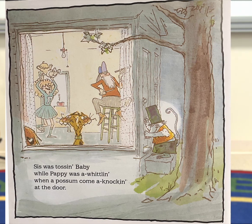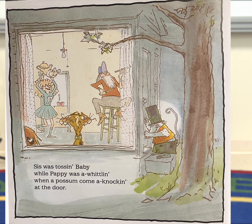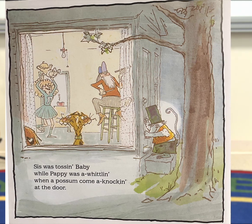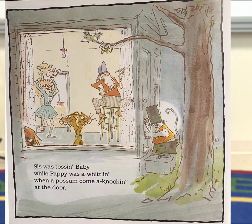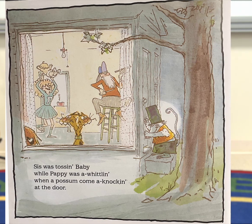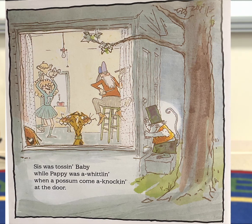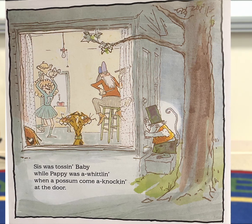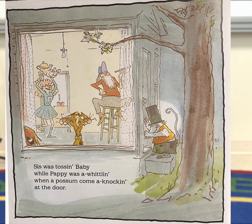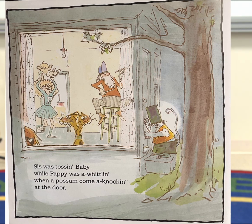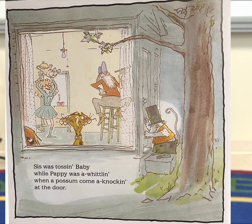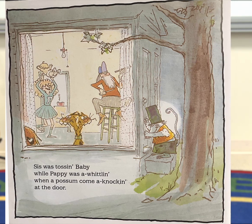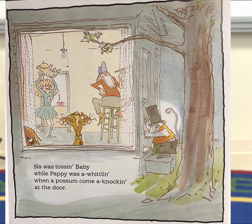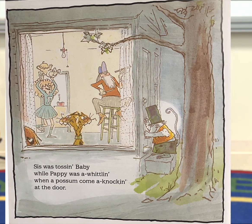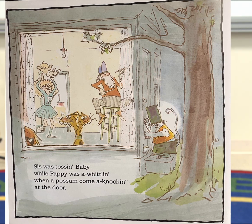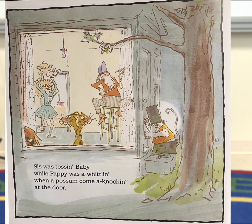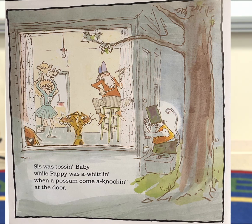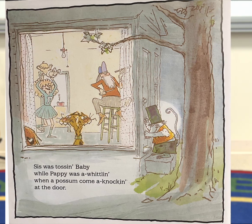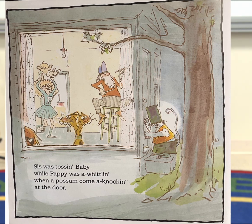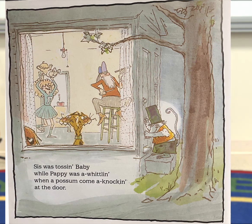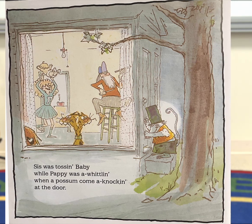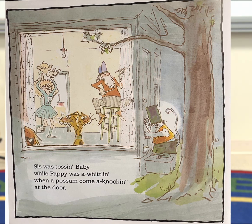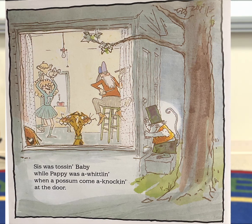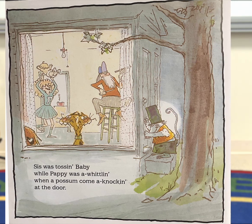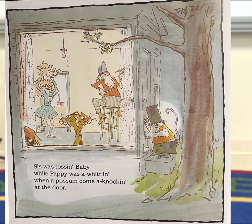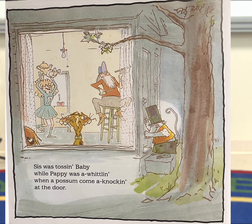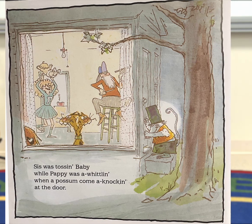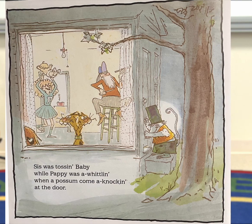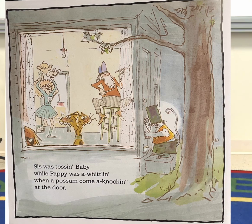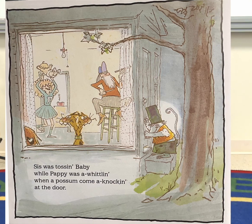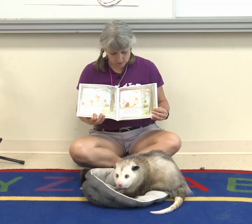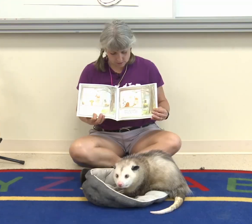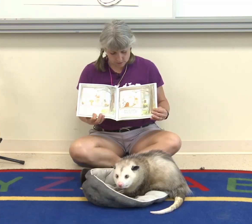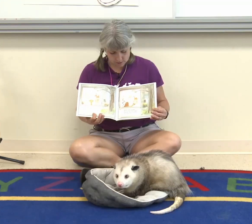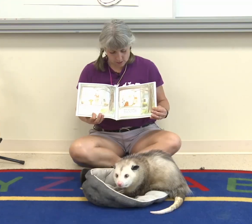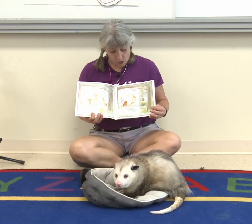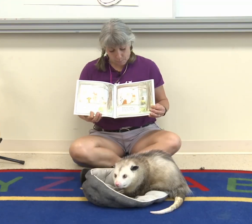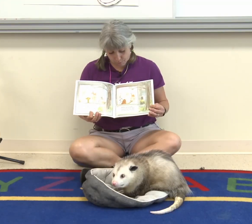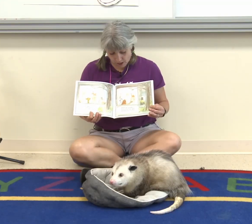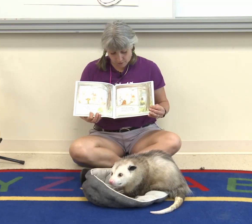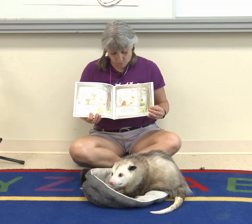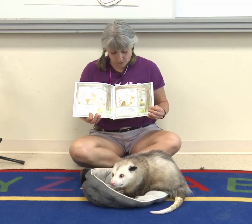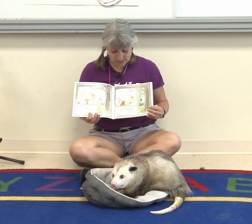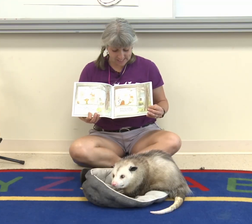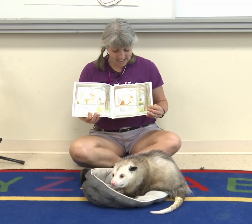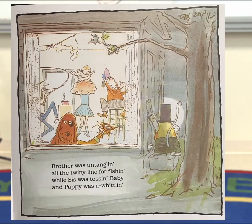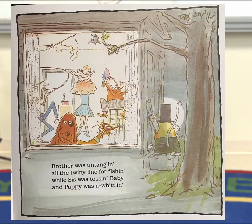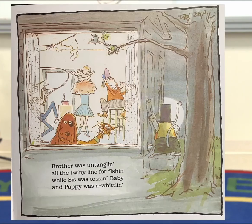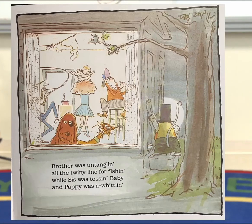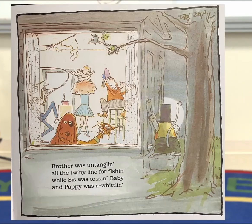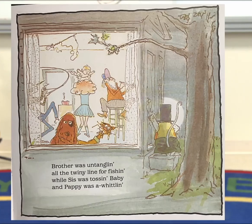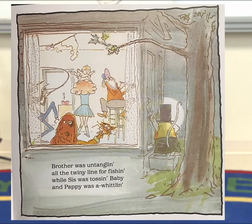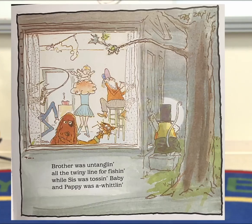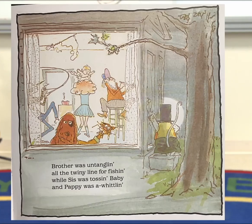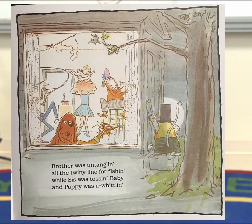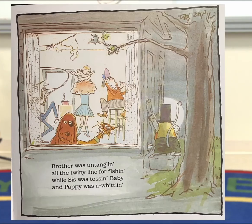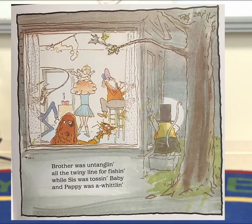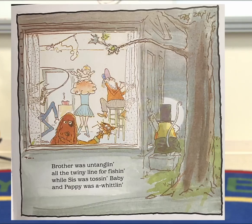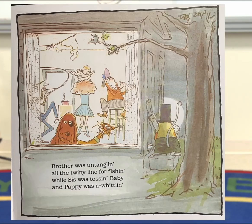Pappy was a-whittlin' when a possum comes a-knockin' at the door. Brother was untangling all the twiny line for